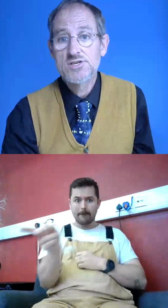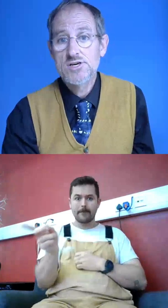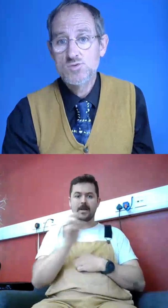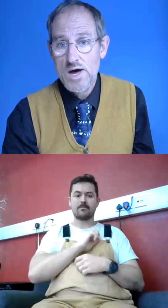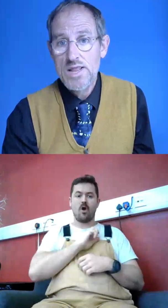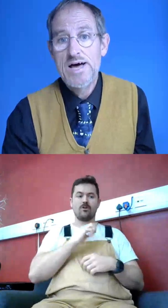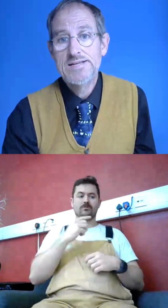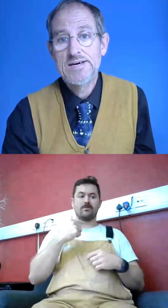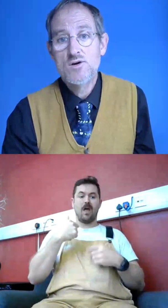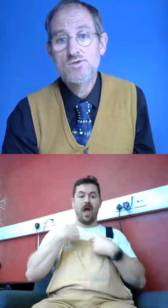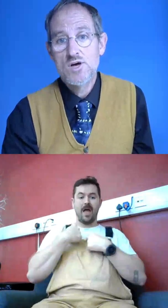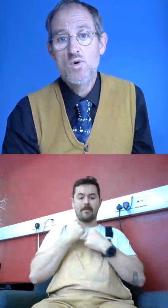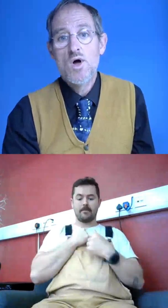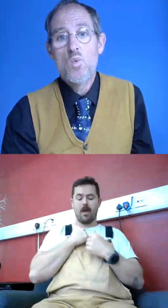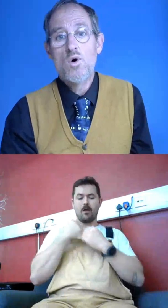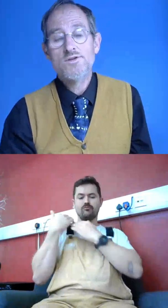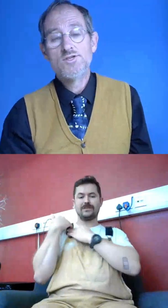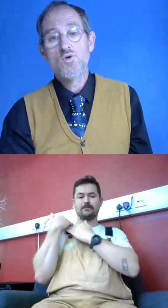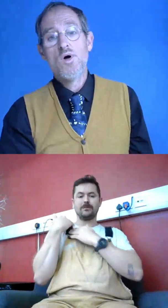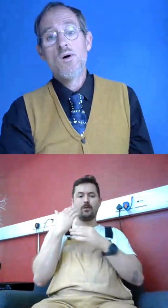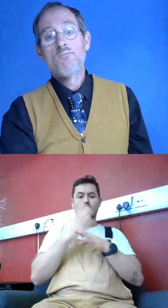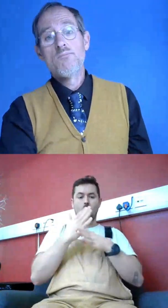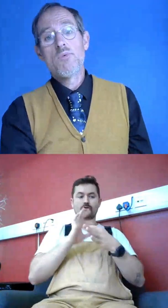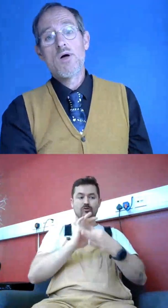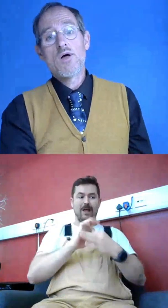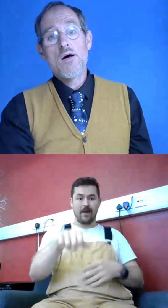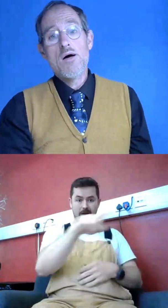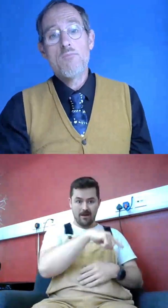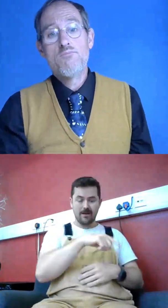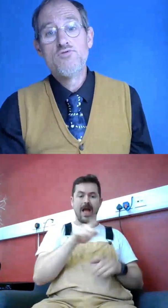my managers as well. And I also want to